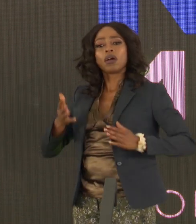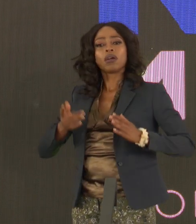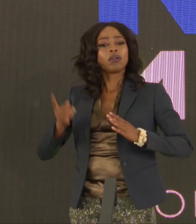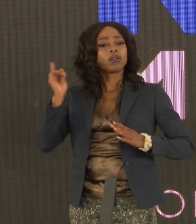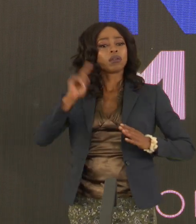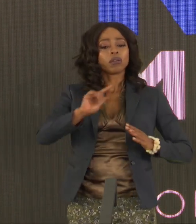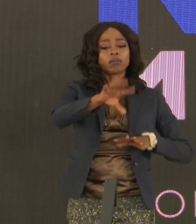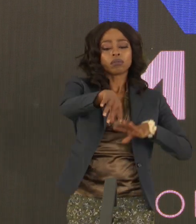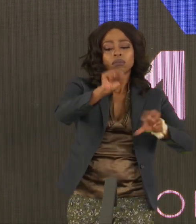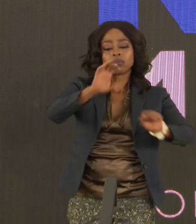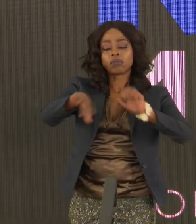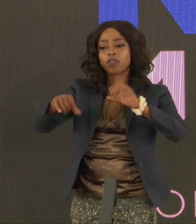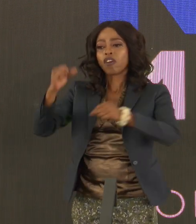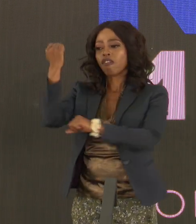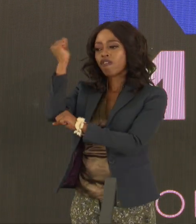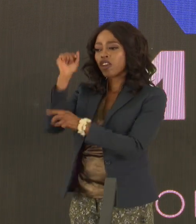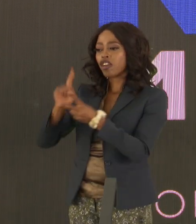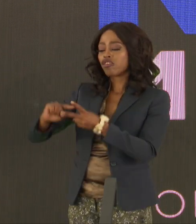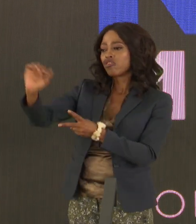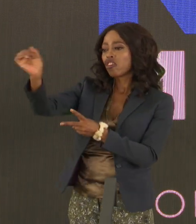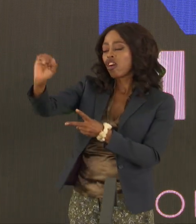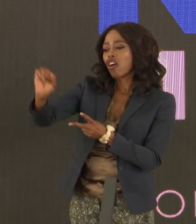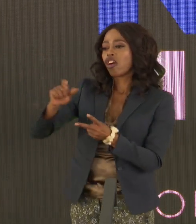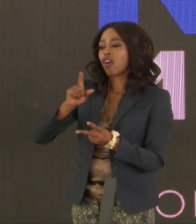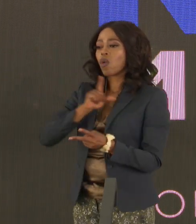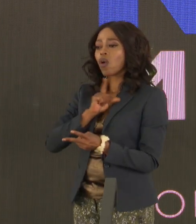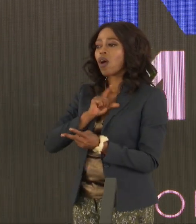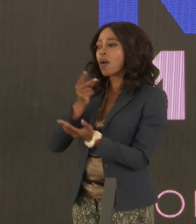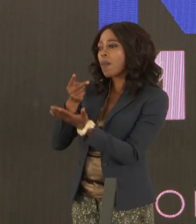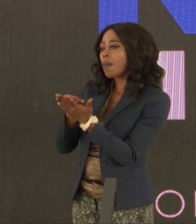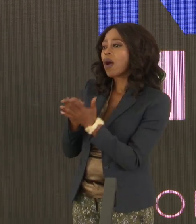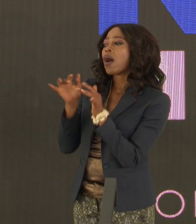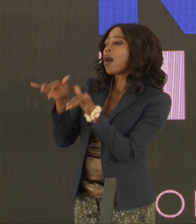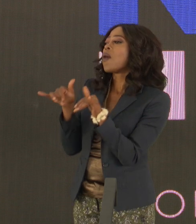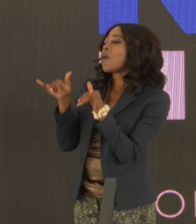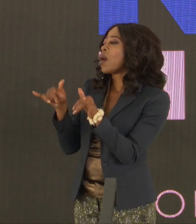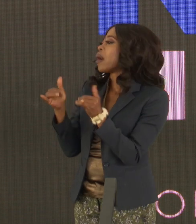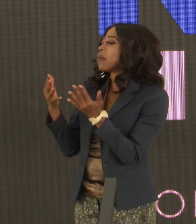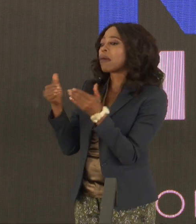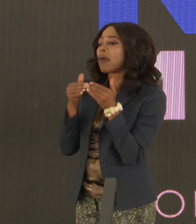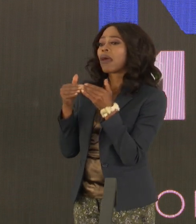furniture, cars, and equipment away while patients waited with little hope for care.